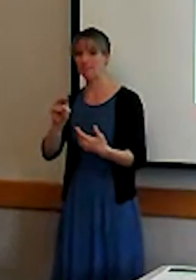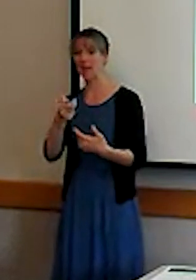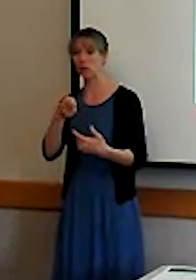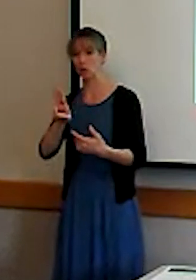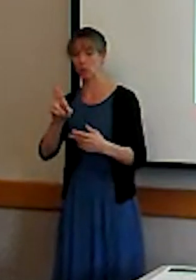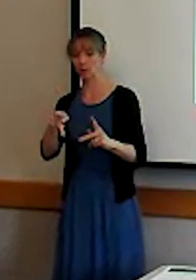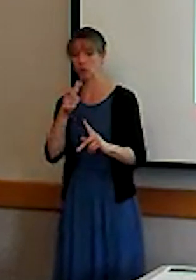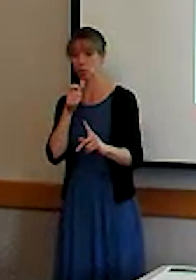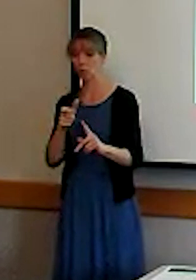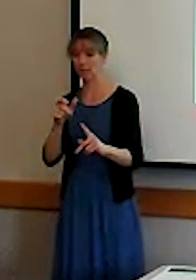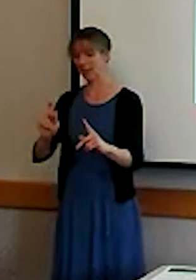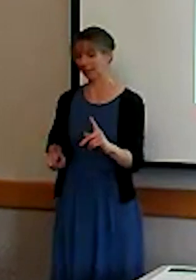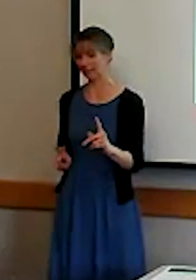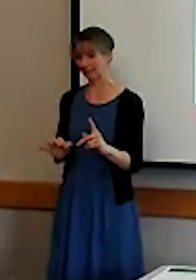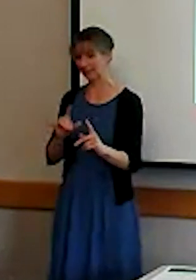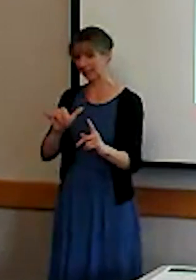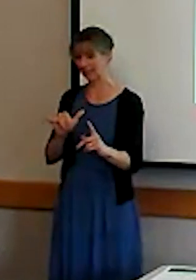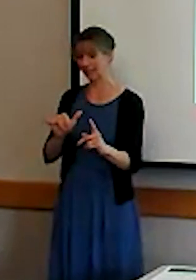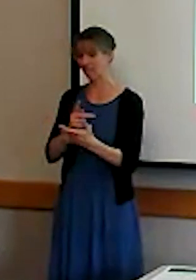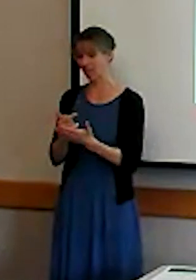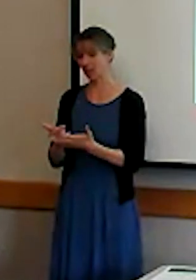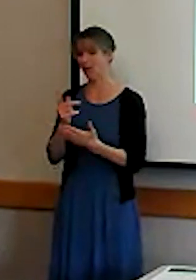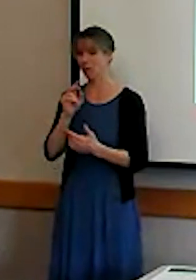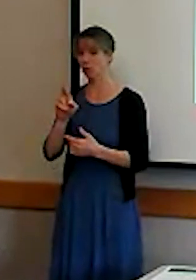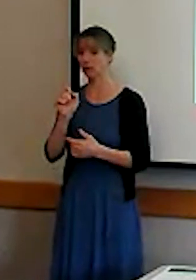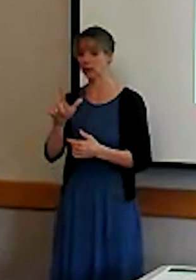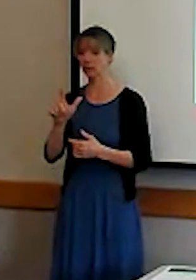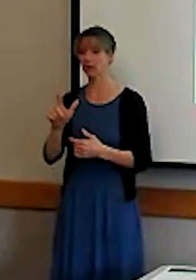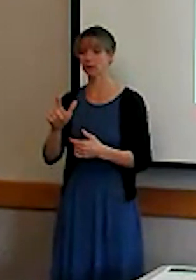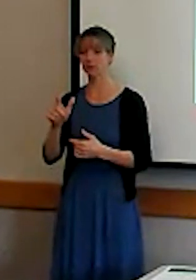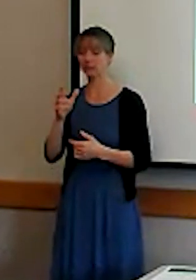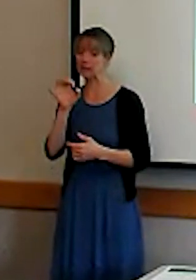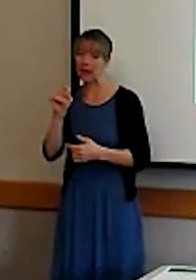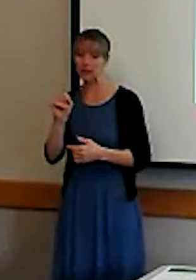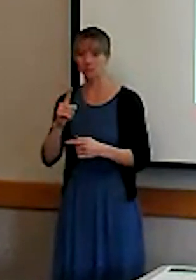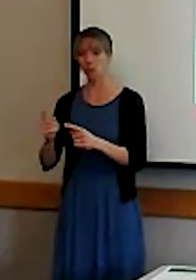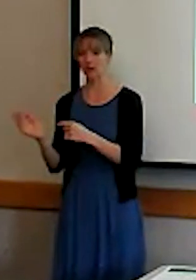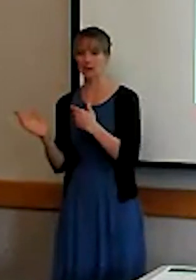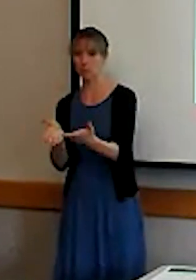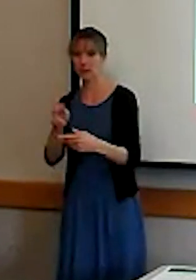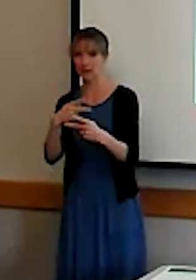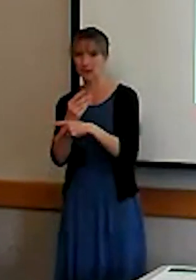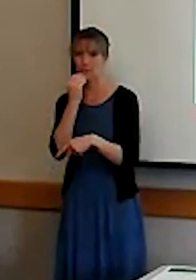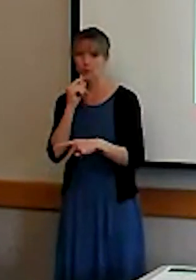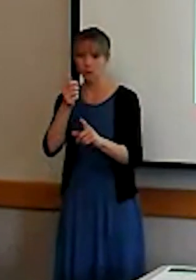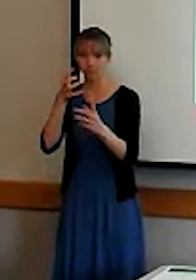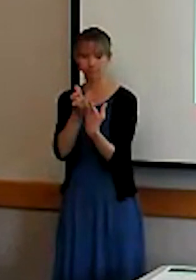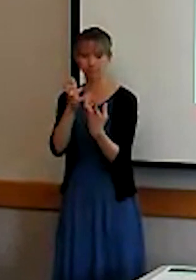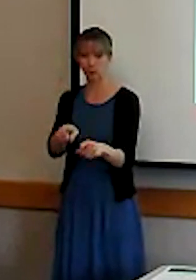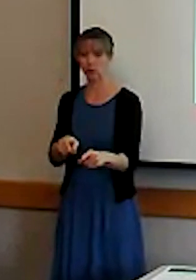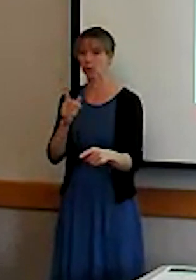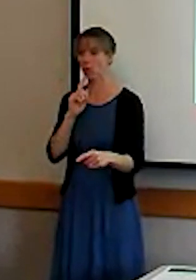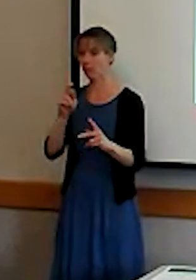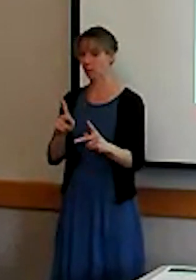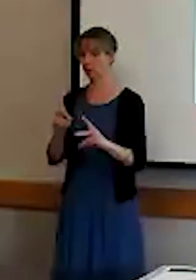someone with kidney failure, for instance, for a renal diet, whereas Mom's Meals can deliver that to the doorstep and the caregiver or the personal